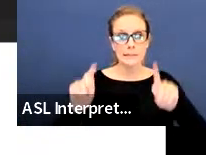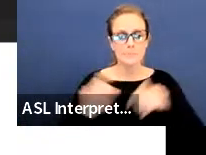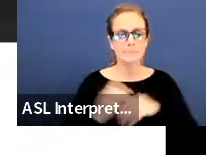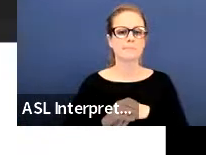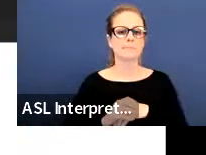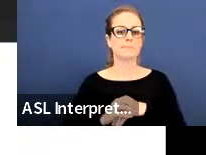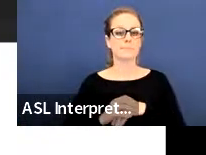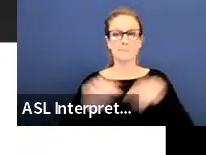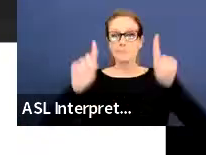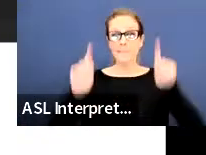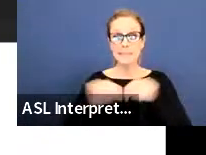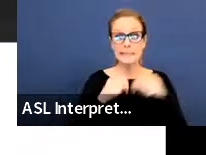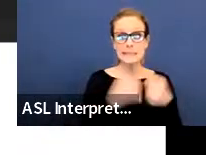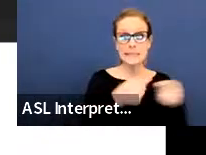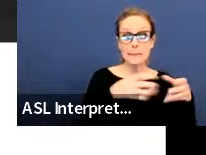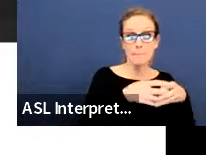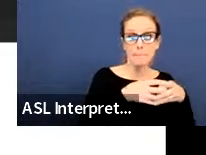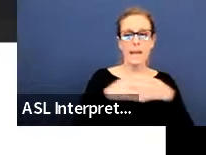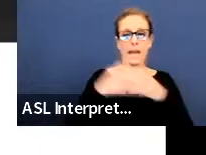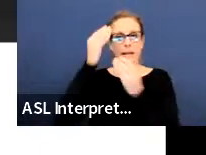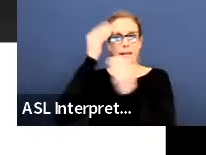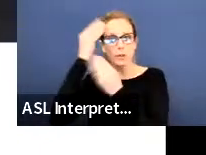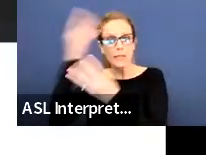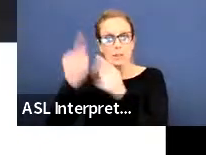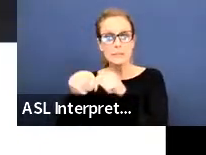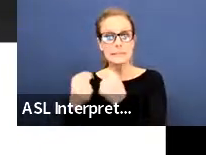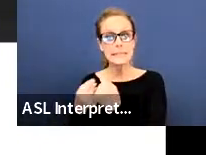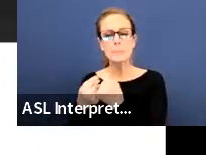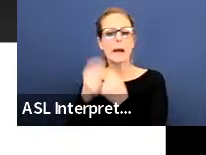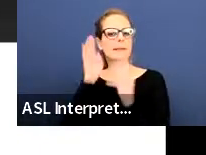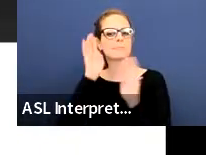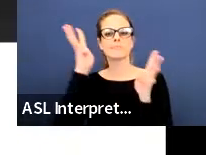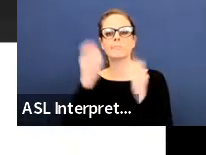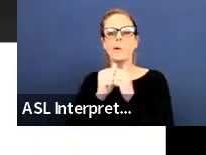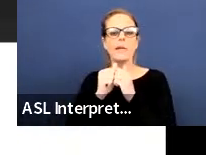Our testing team and our communications team have come up with this great